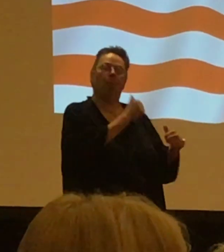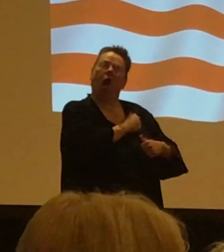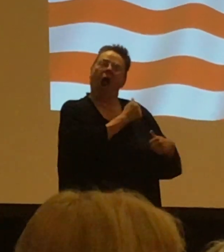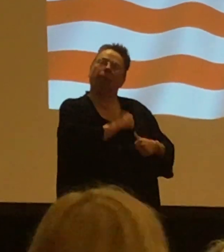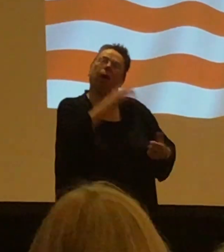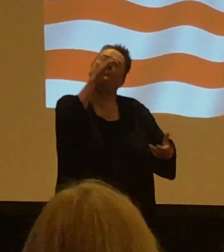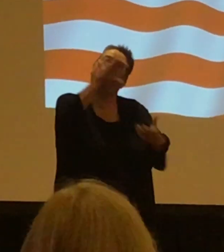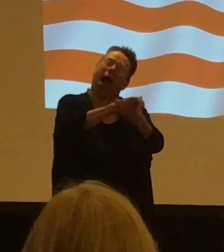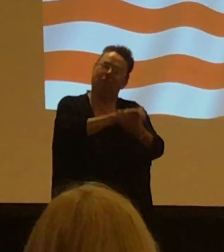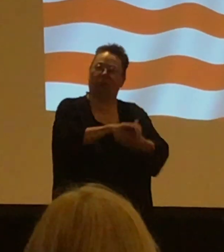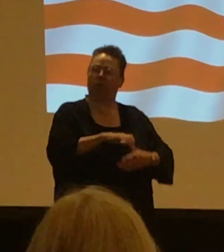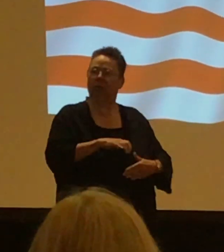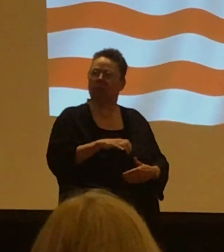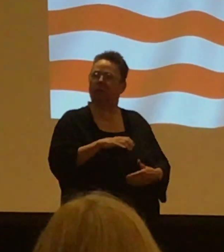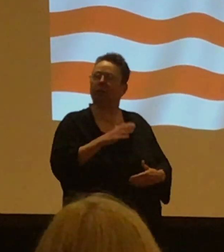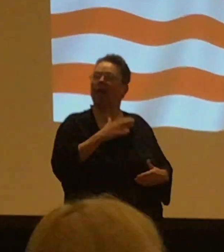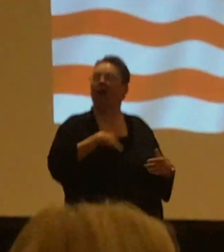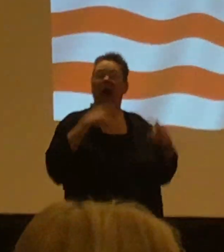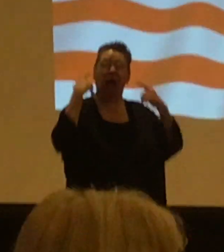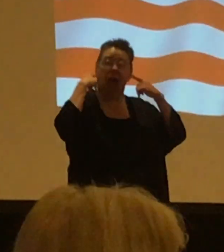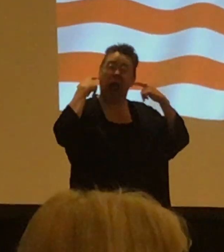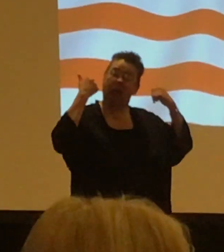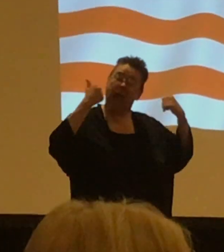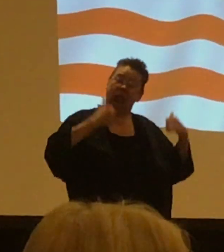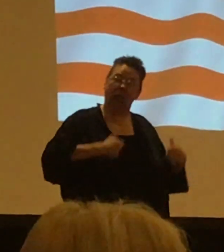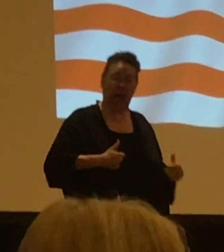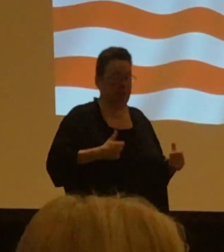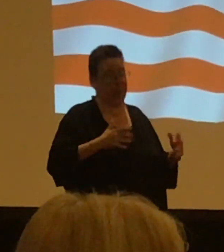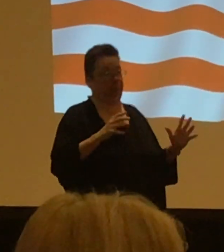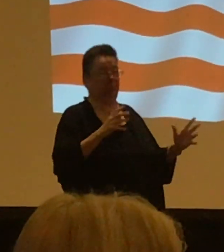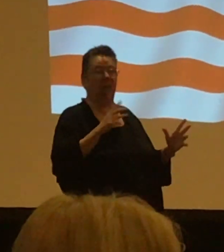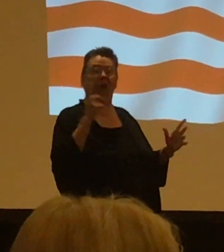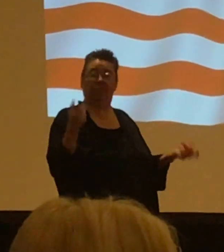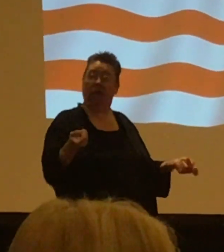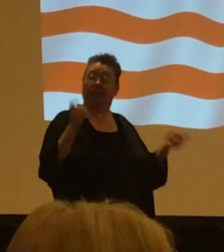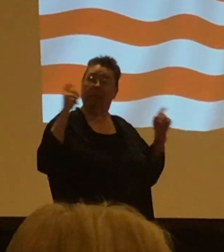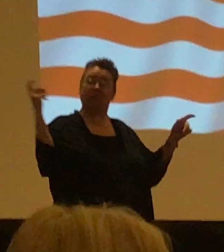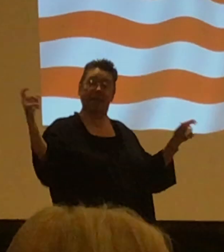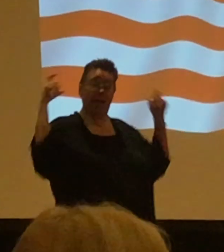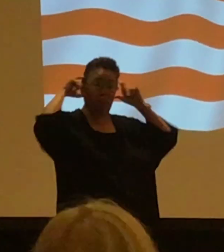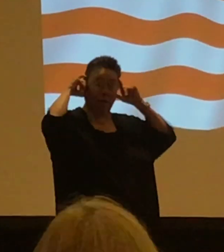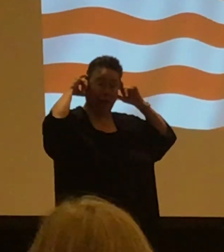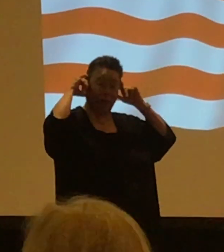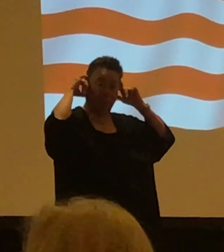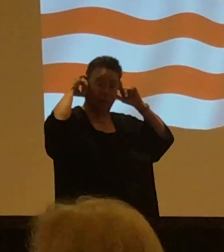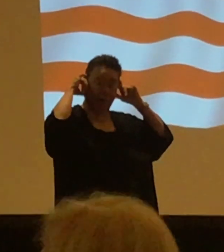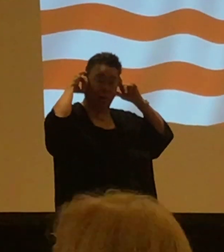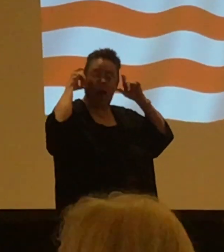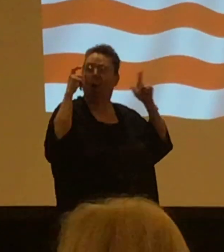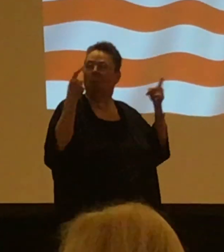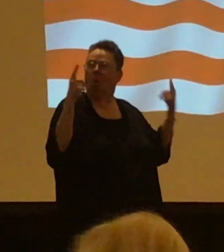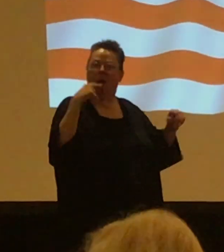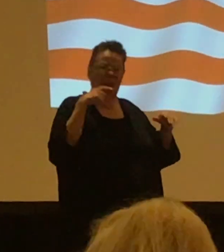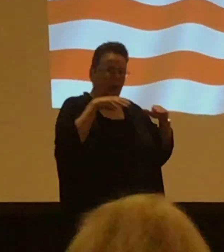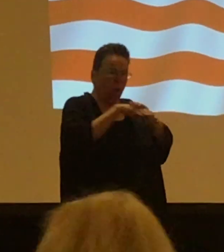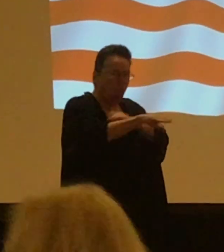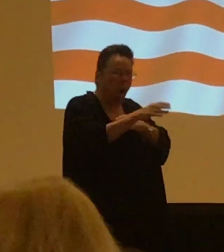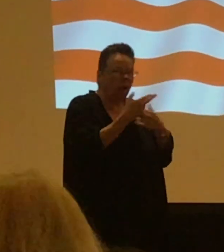wife. I lost my hearing, and they fitted me with hearing aids. When I walked into that